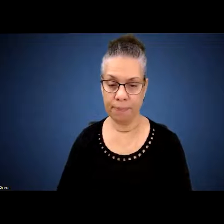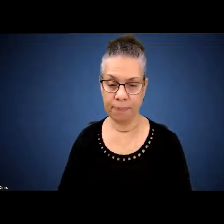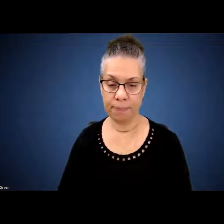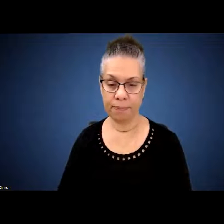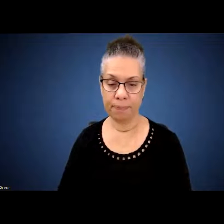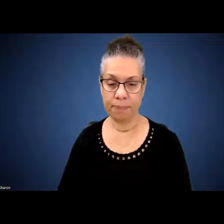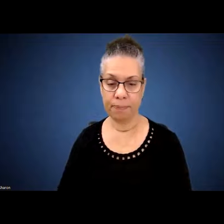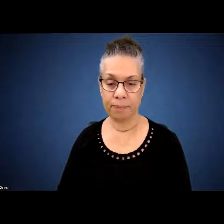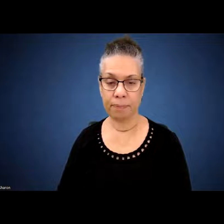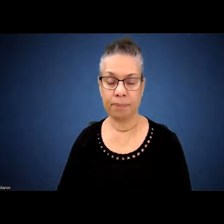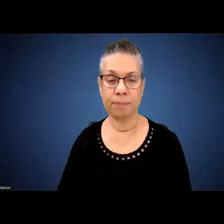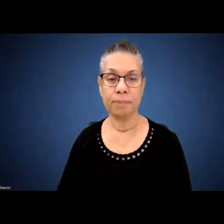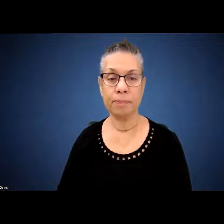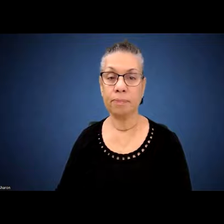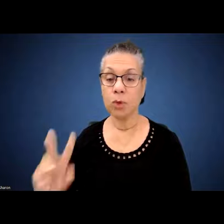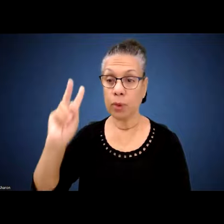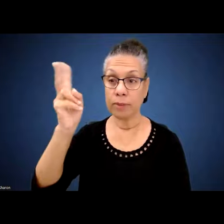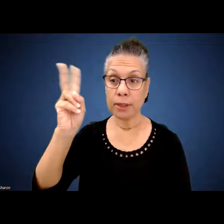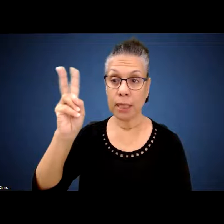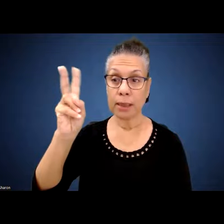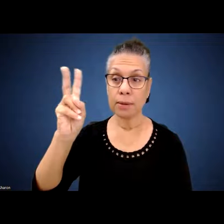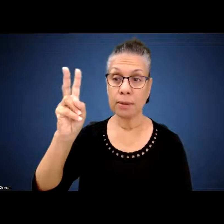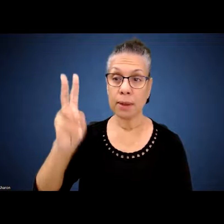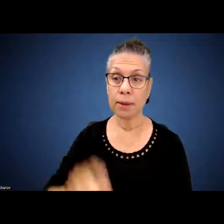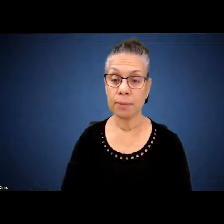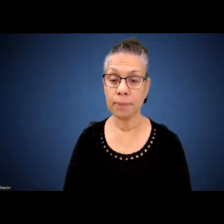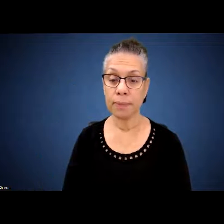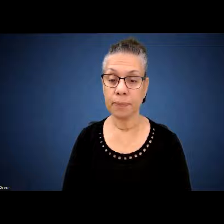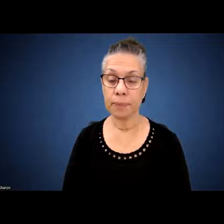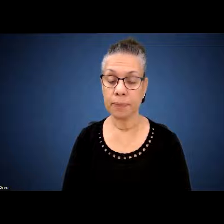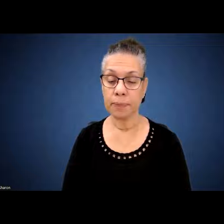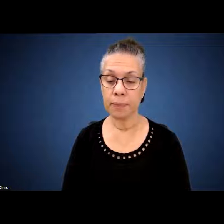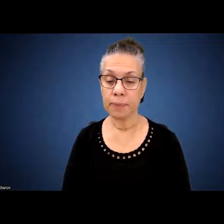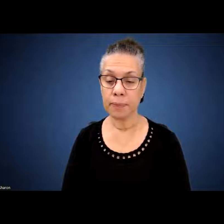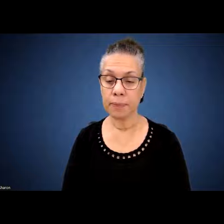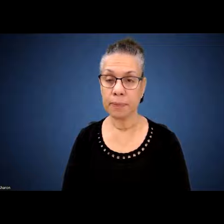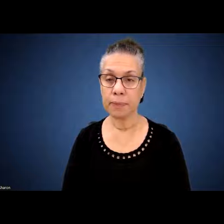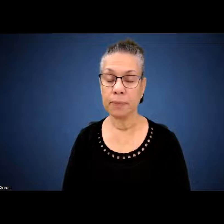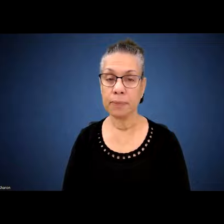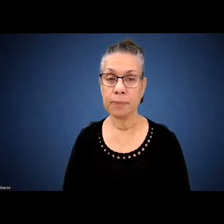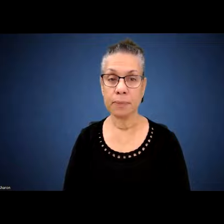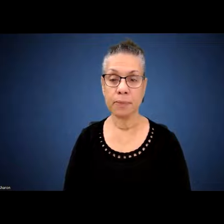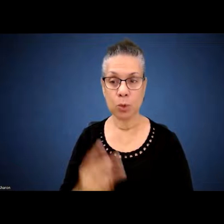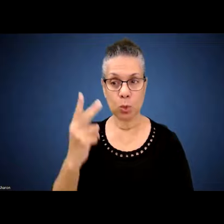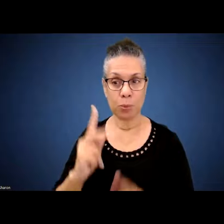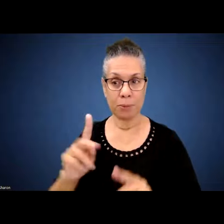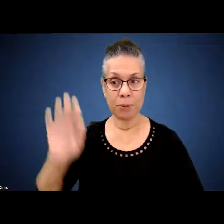Thank you, Namrita. Do I have a second for that motion? I second Caroline. that.